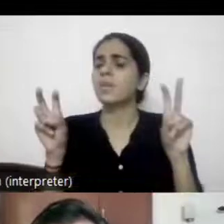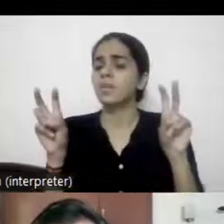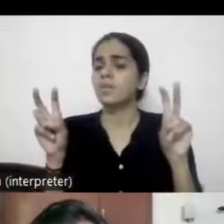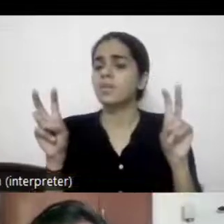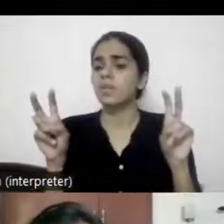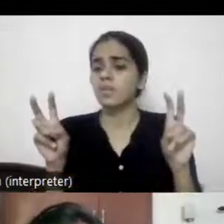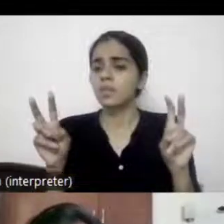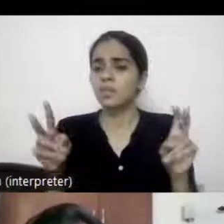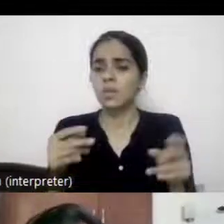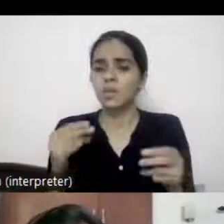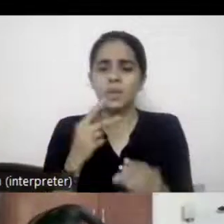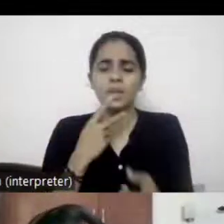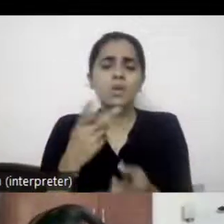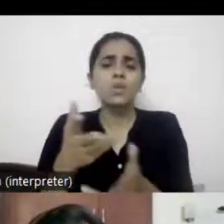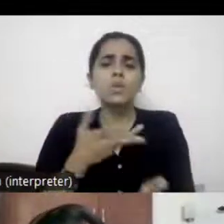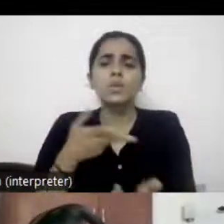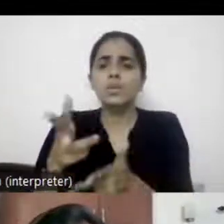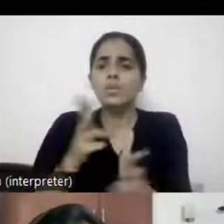what are we talking about?